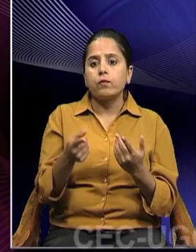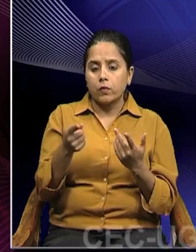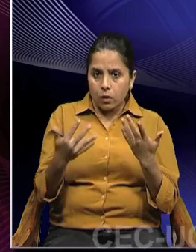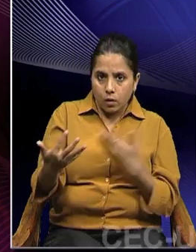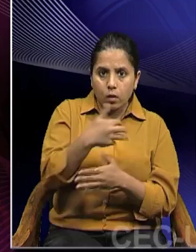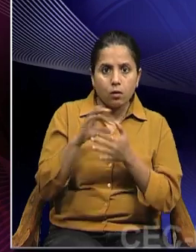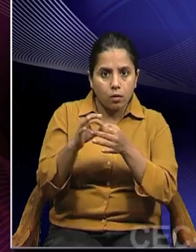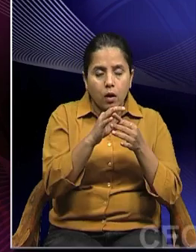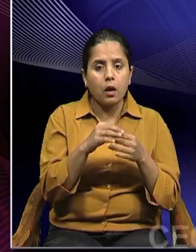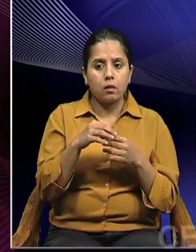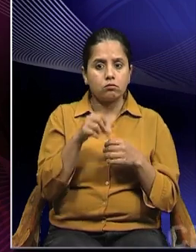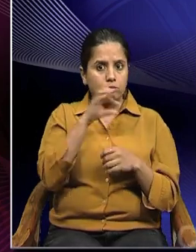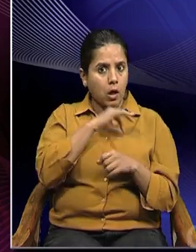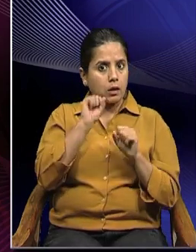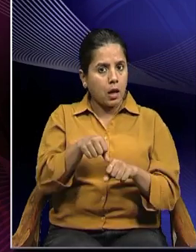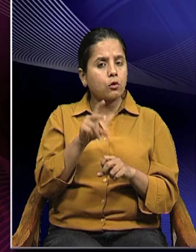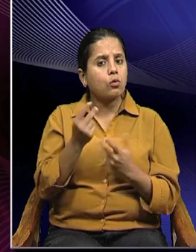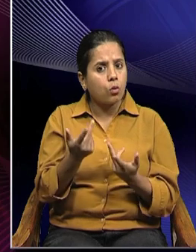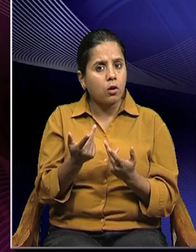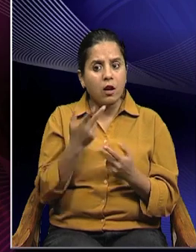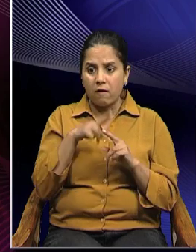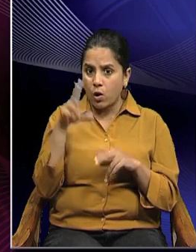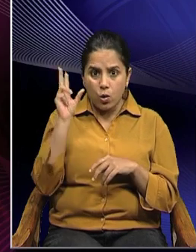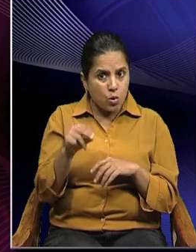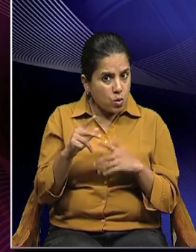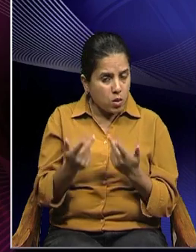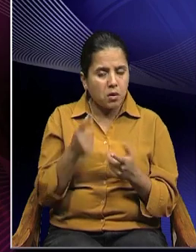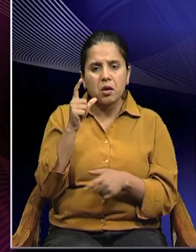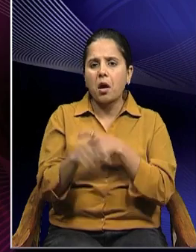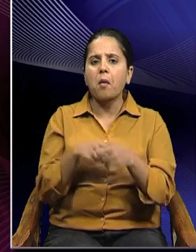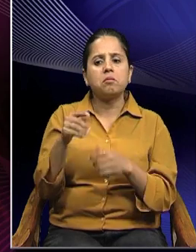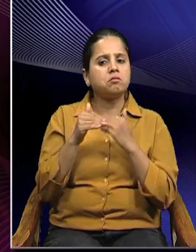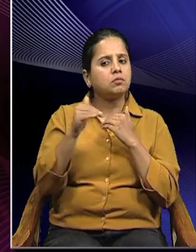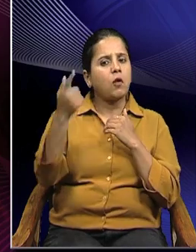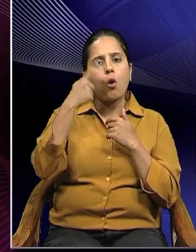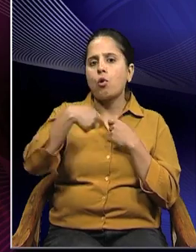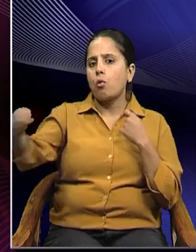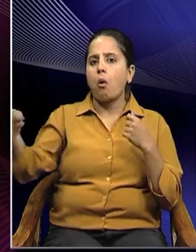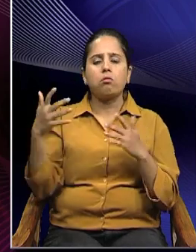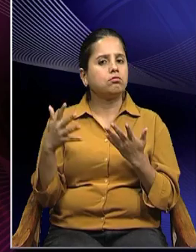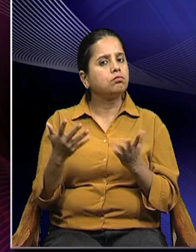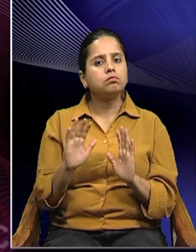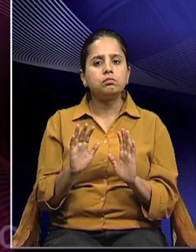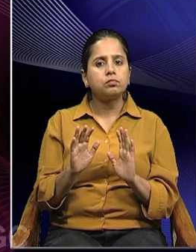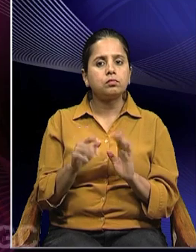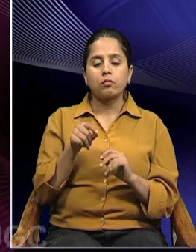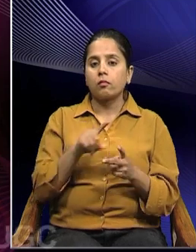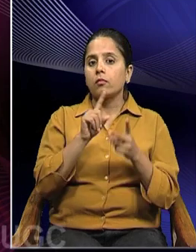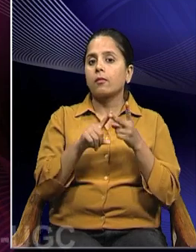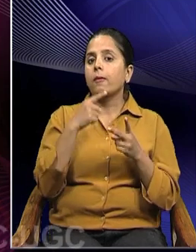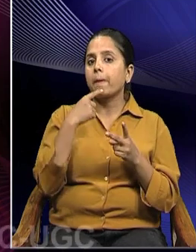collective interest or not. If no, then of course that company is not going to sustain for long. The second one